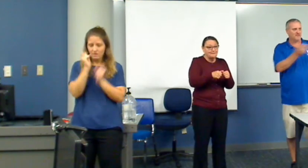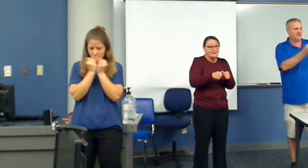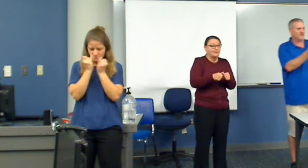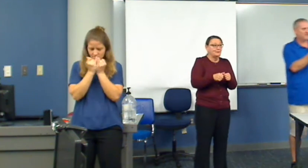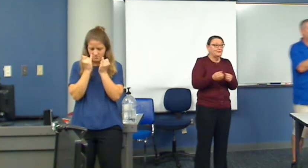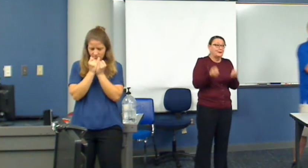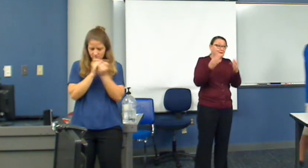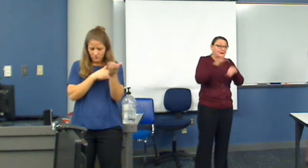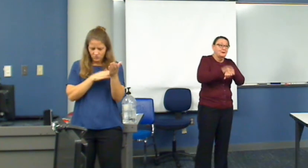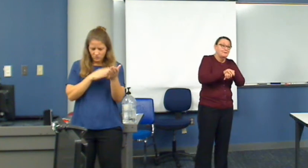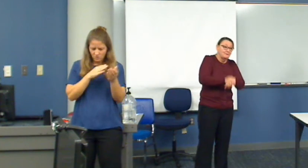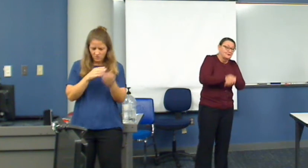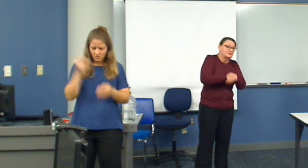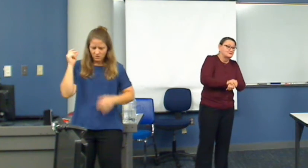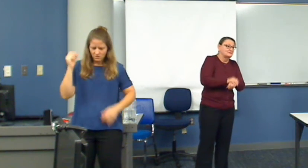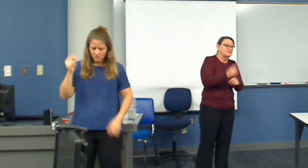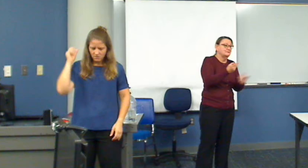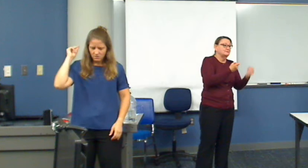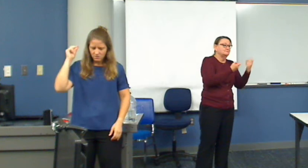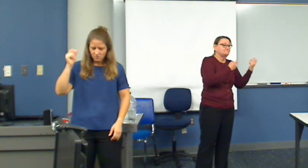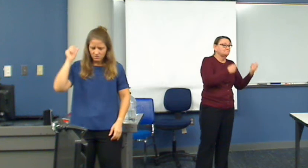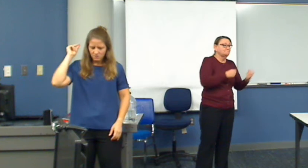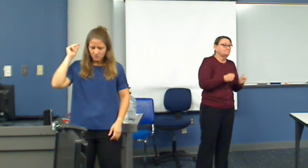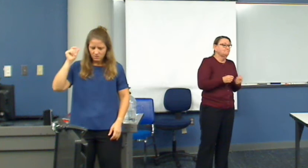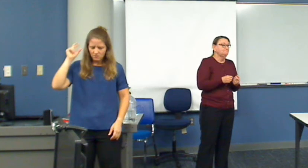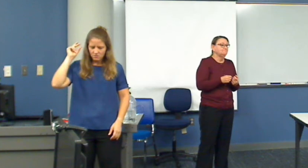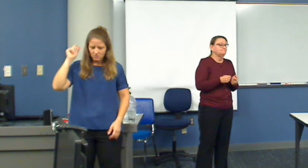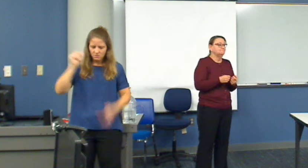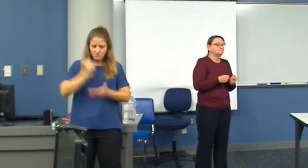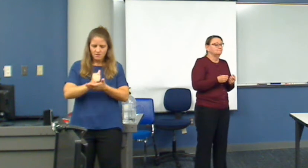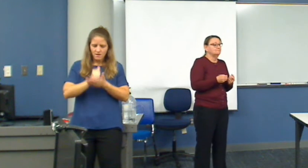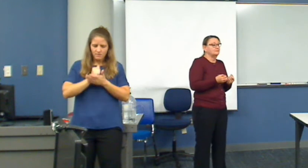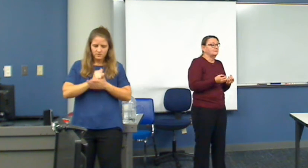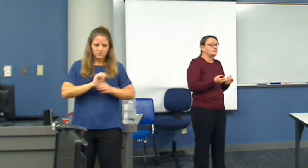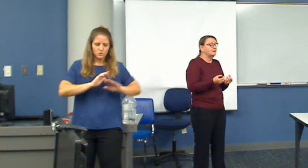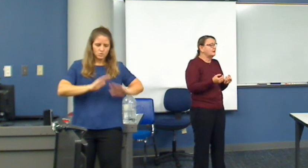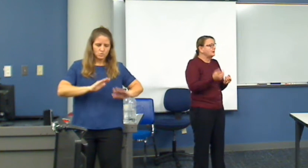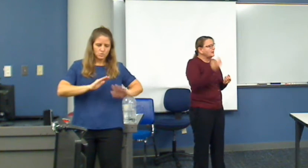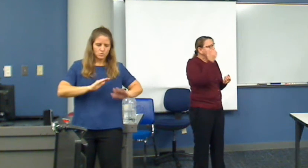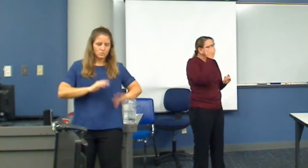Any other questions? Yes. How do you know if you've tilted the head back too hard?